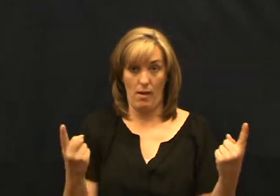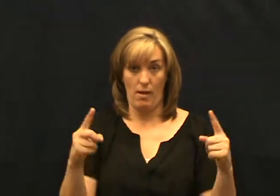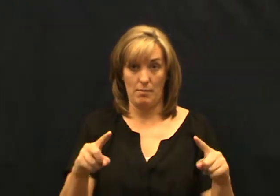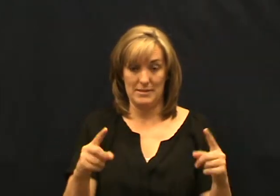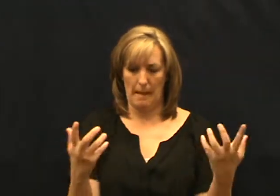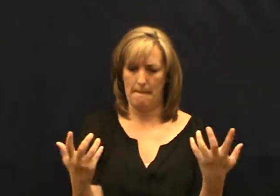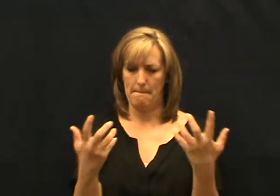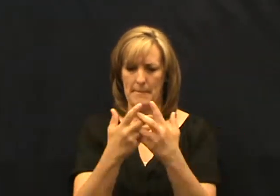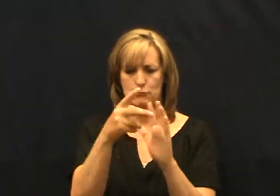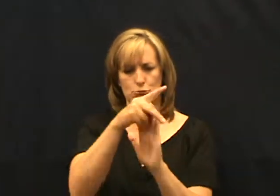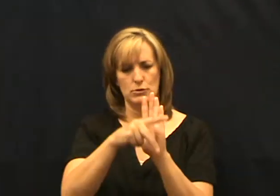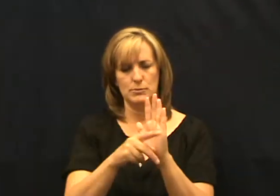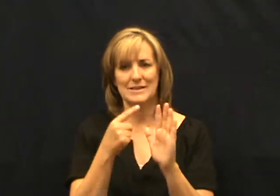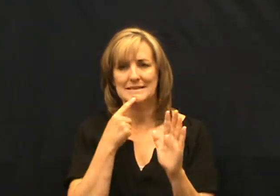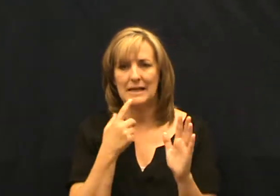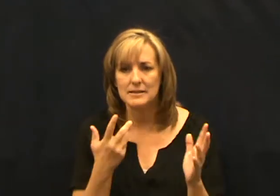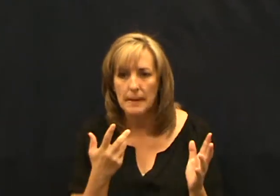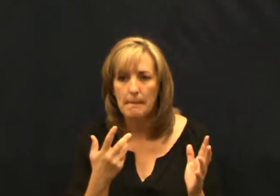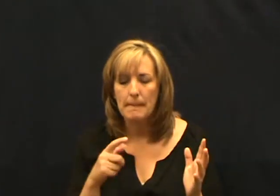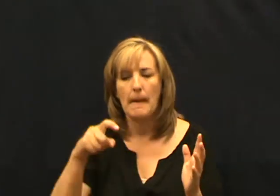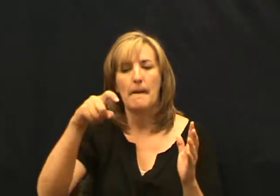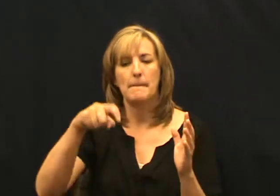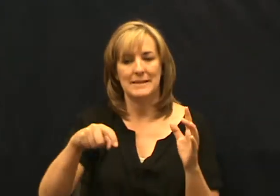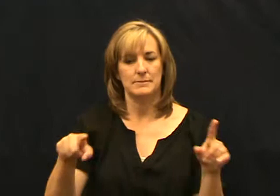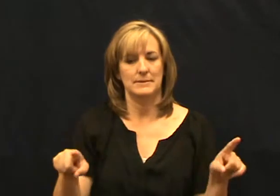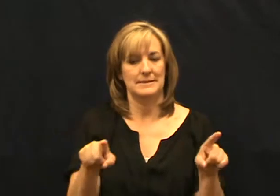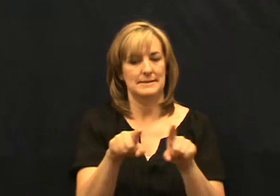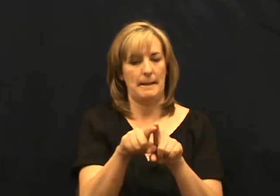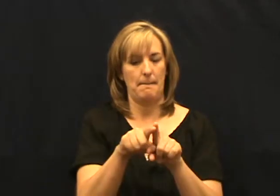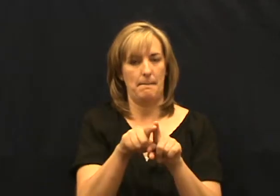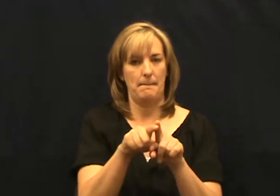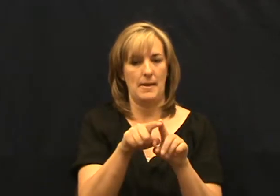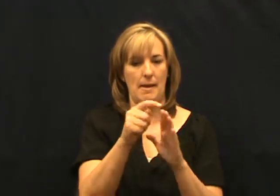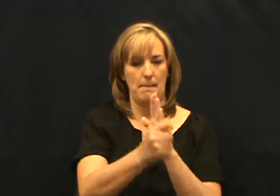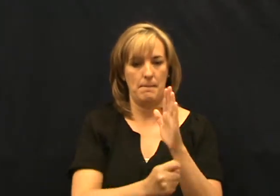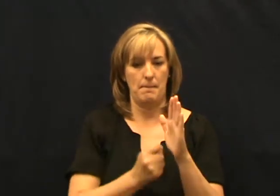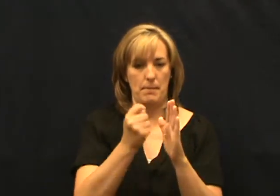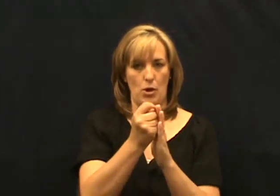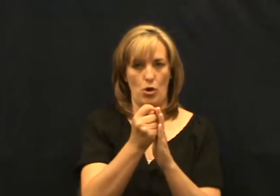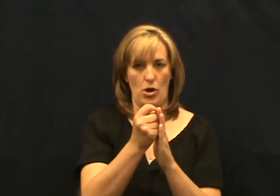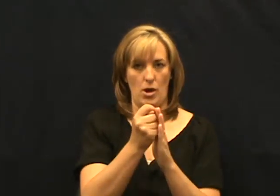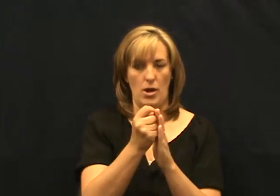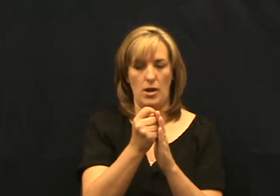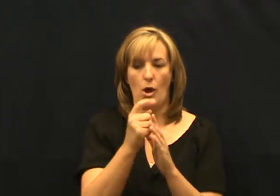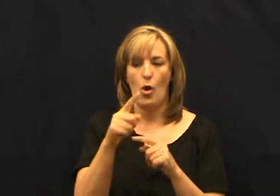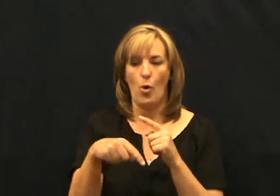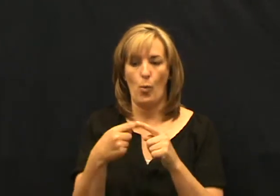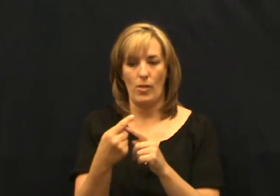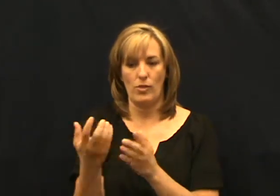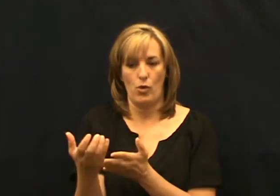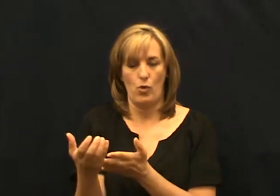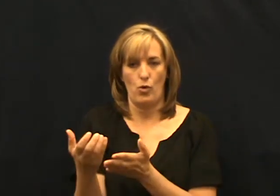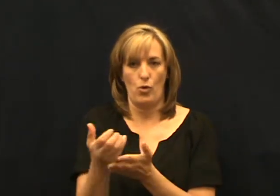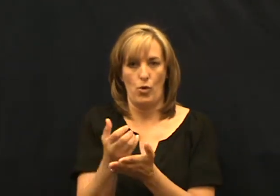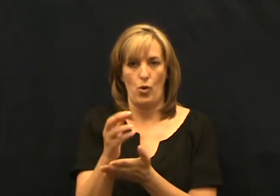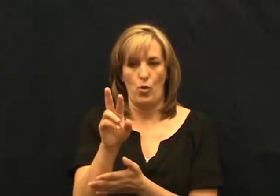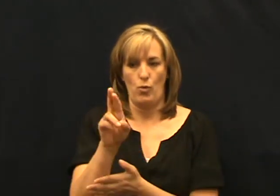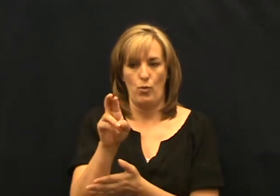record those expenses in the same period as the revenues with which they can be reasonably associated. What that really